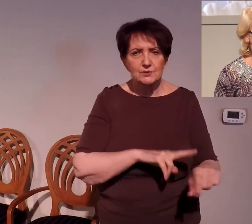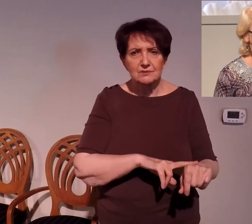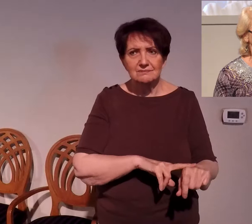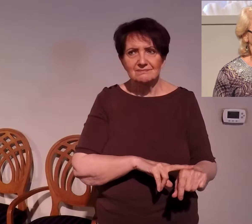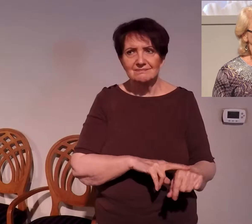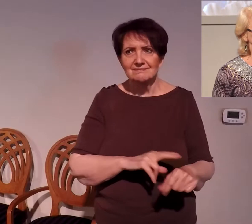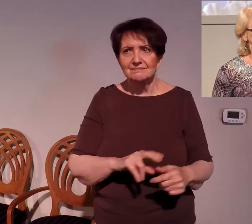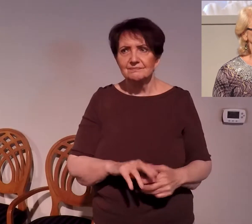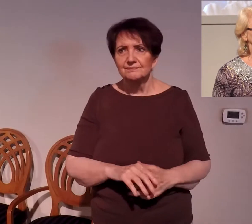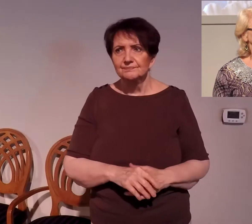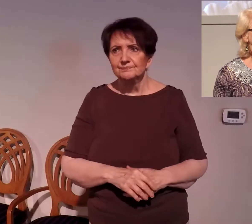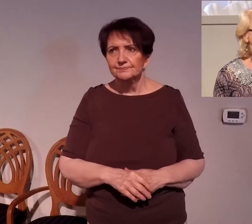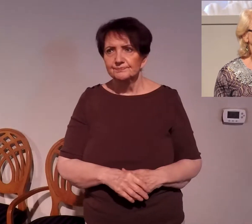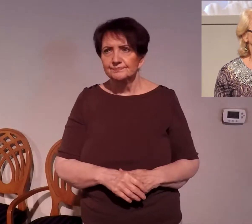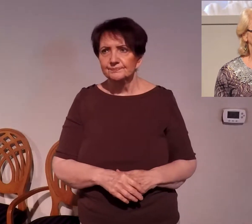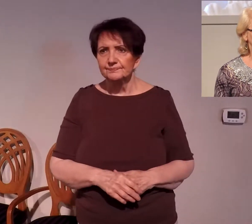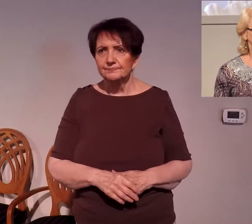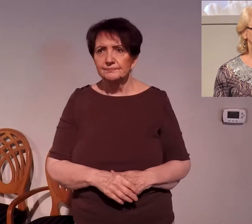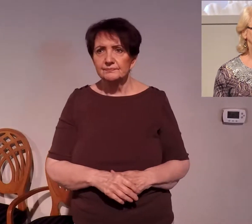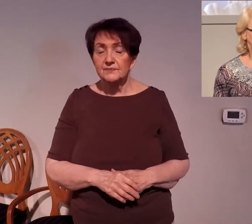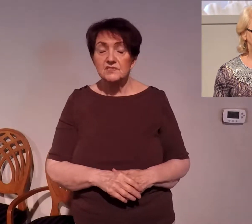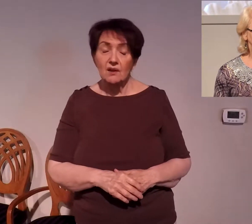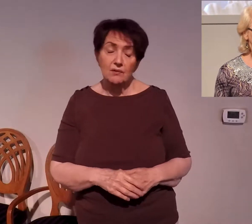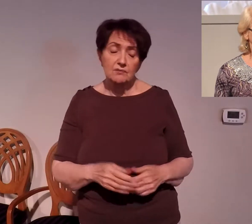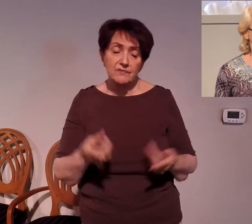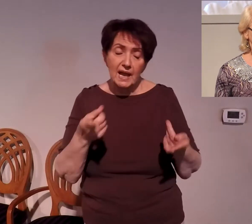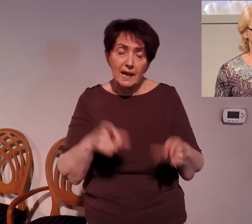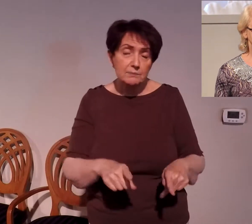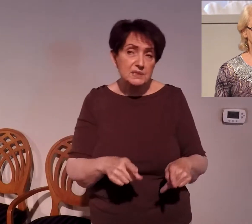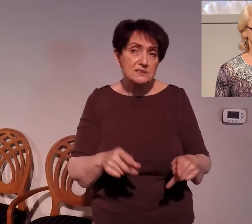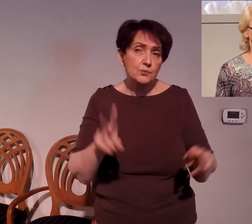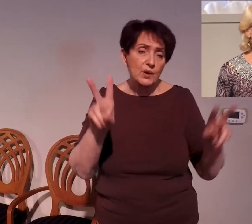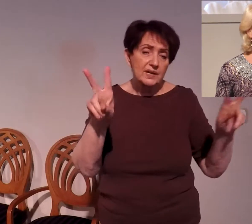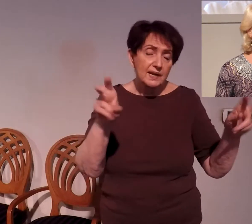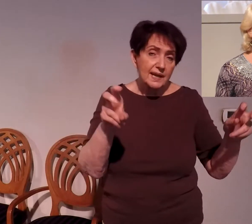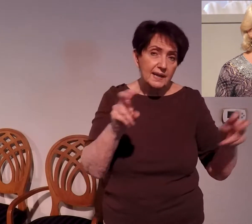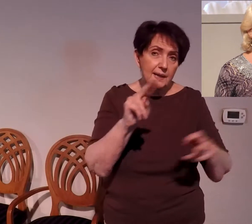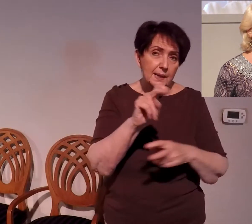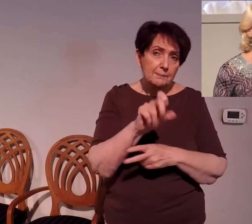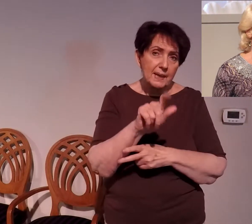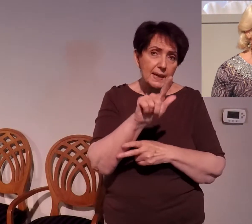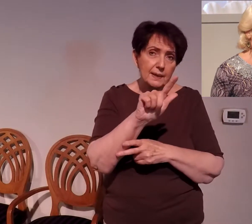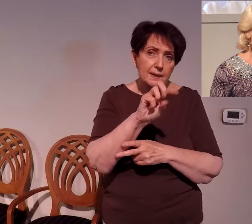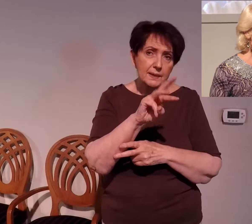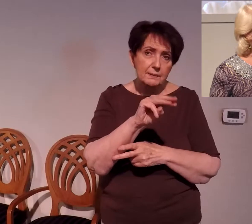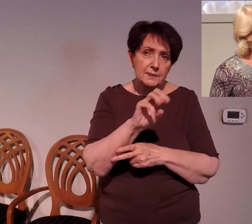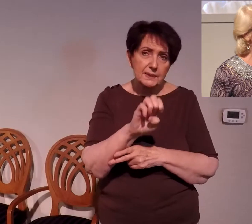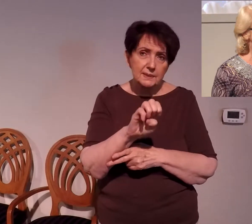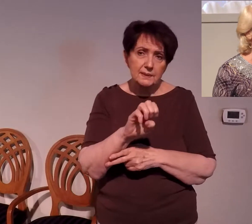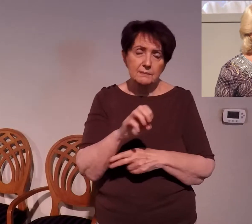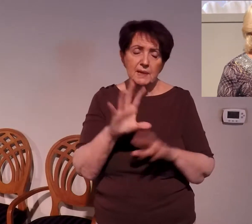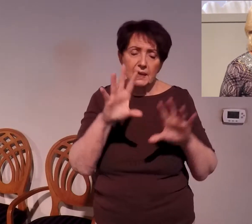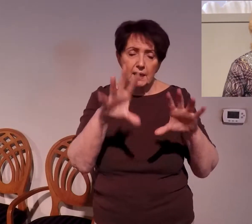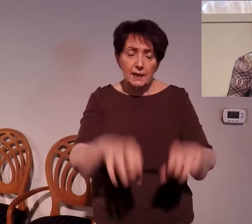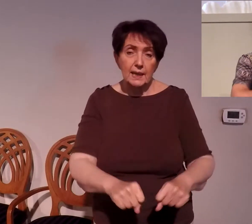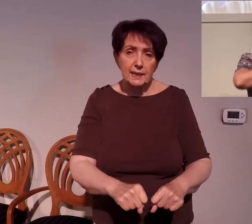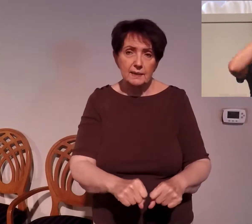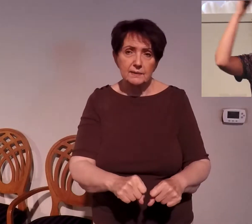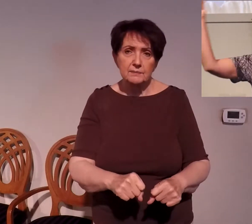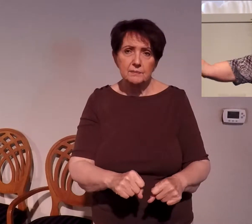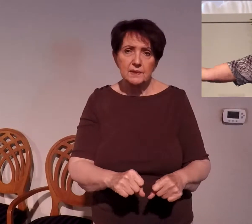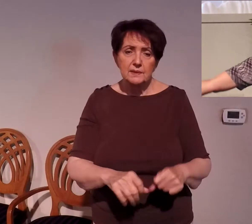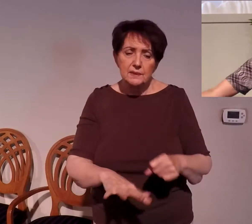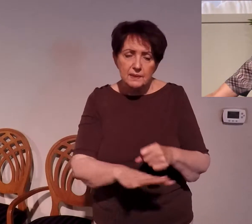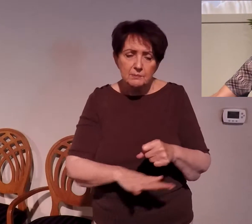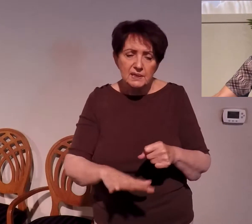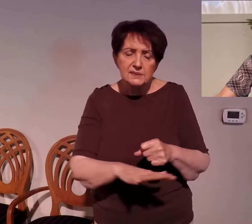see? So when we name and claim aspects of the divine infinite reality, yes, of course,